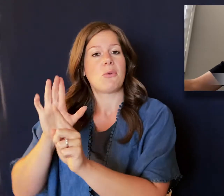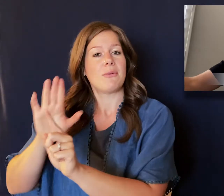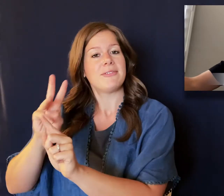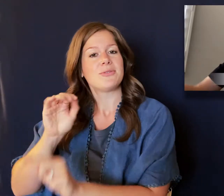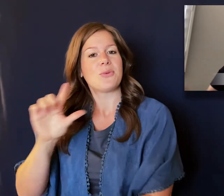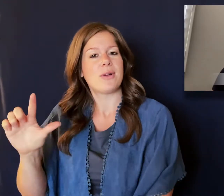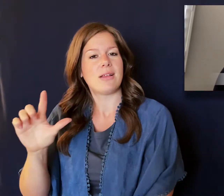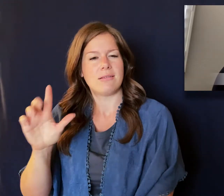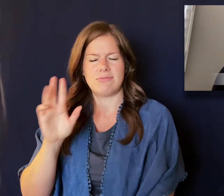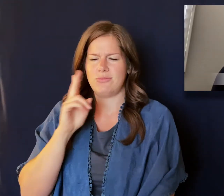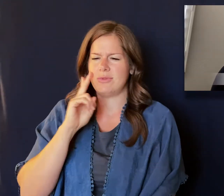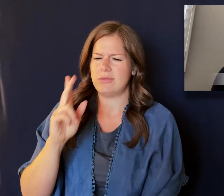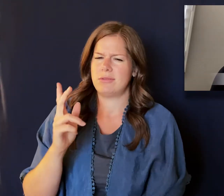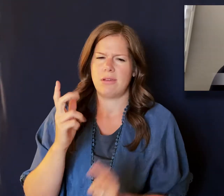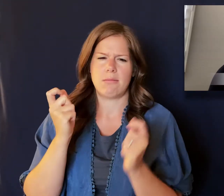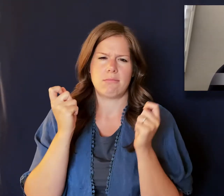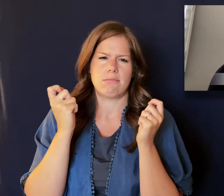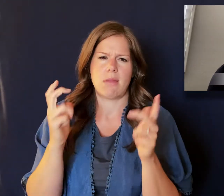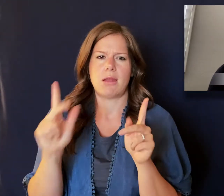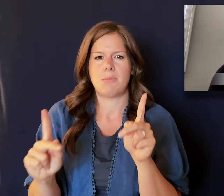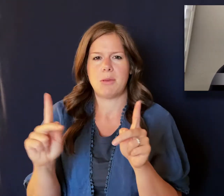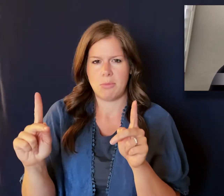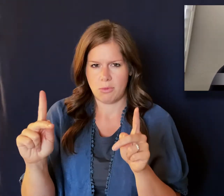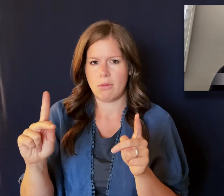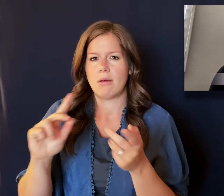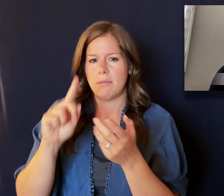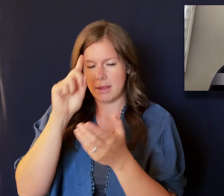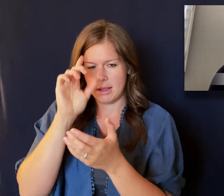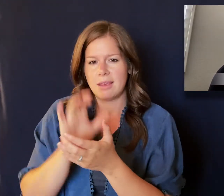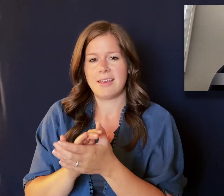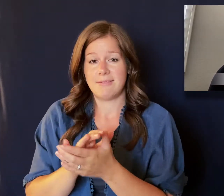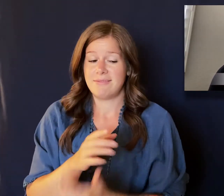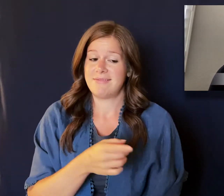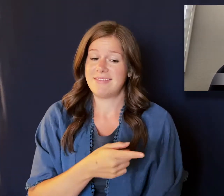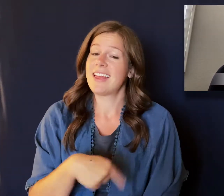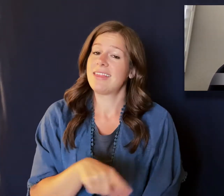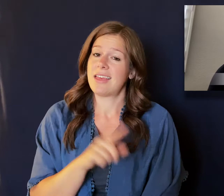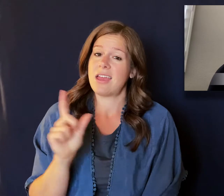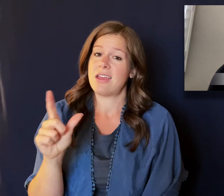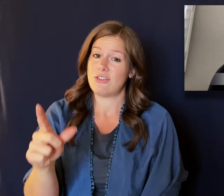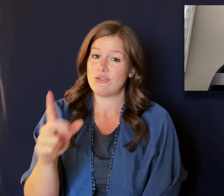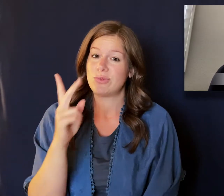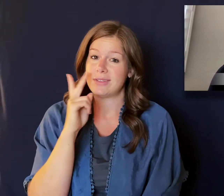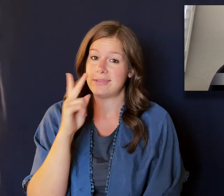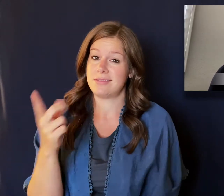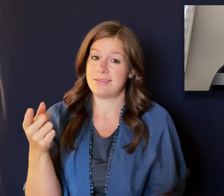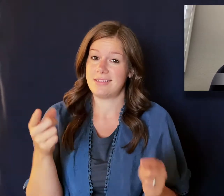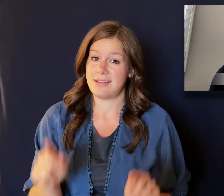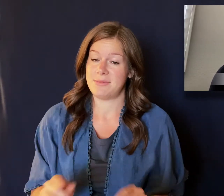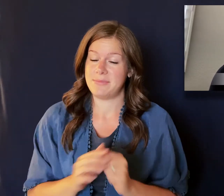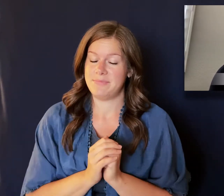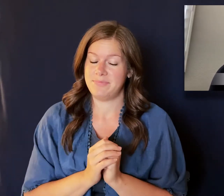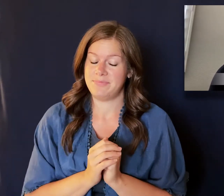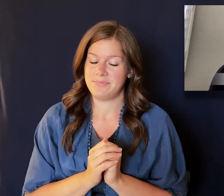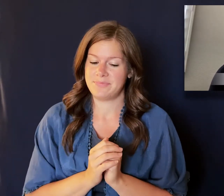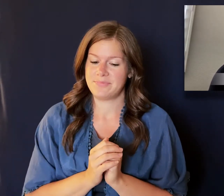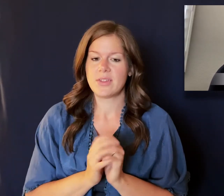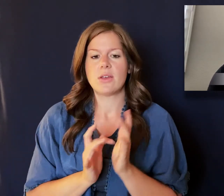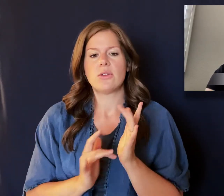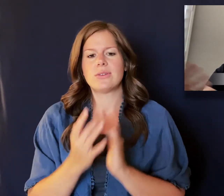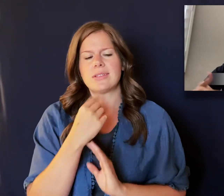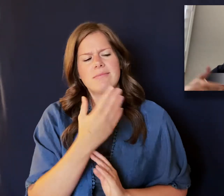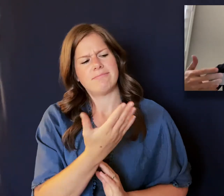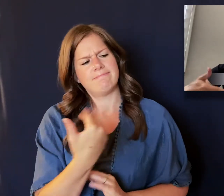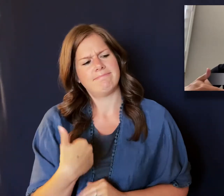see a multitude of men come to faith, which they ultimately saw as they ministered in obedience. So Jesus says, come and have a break.